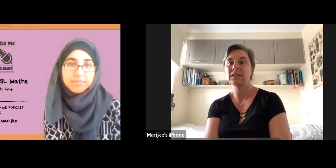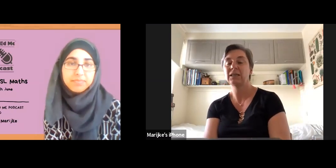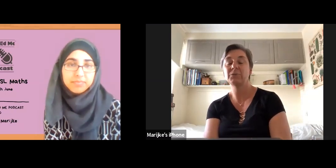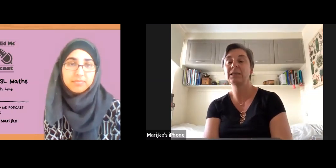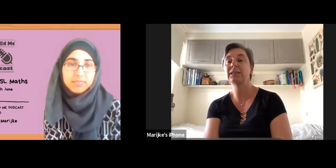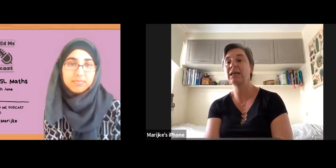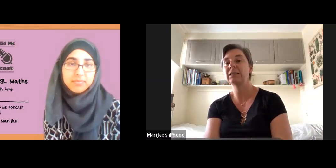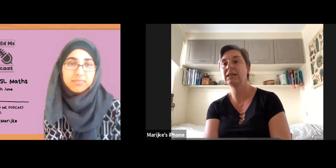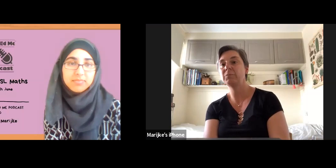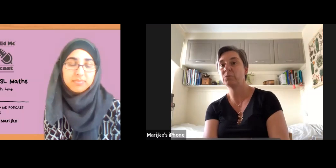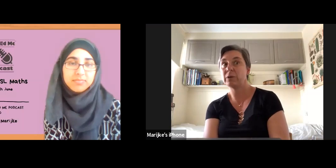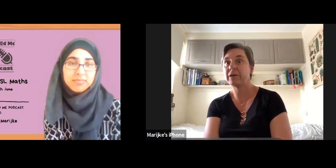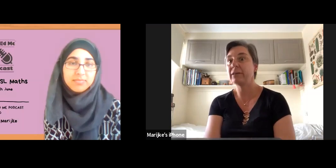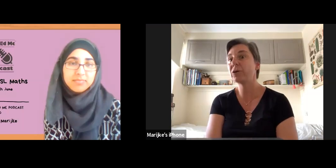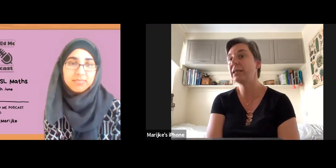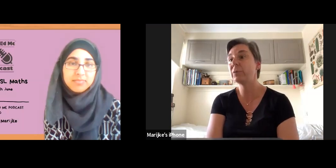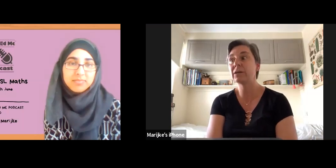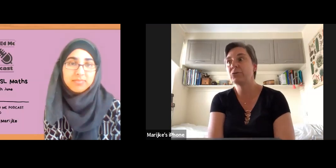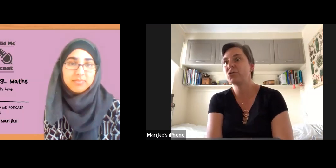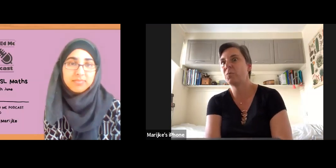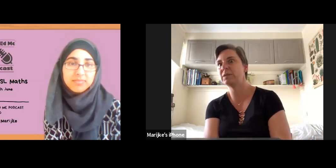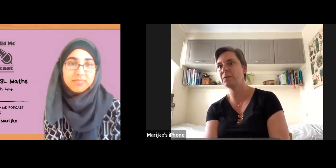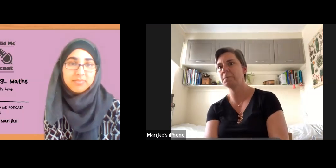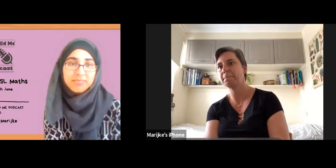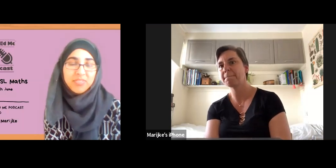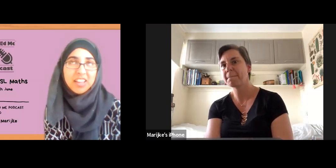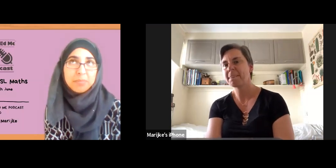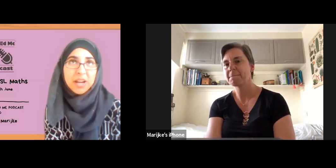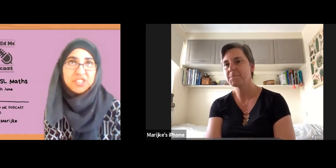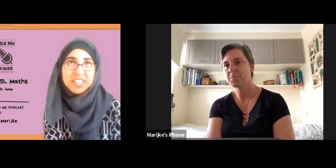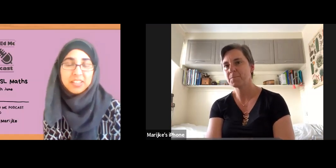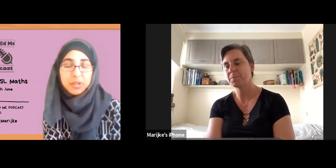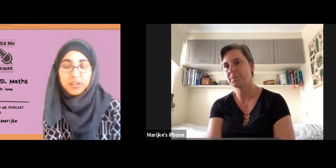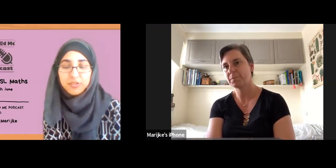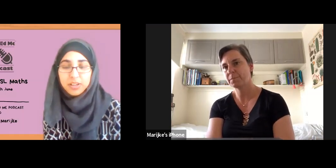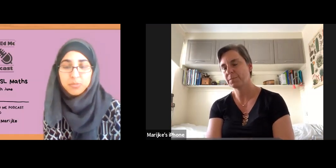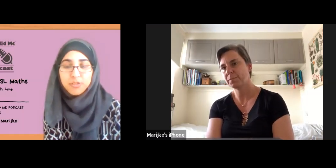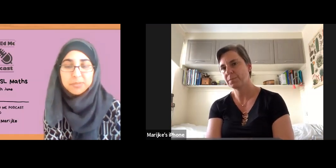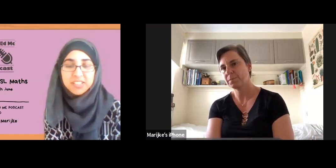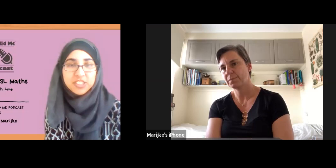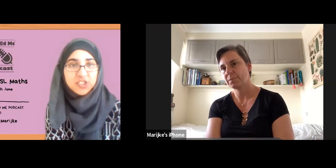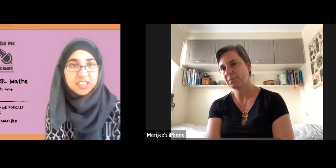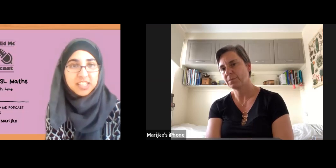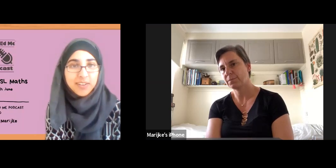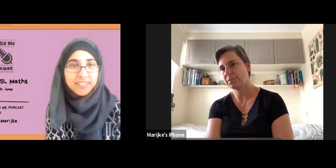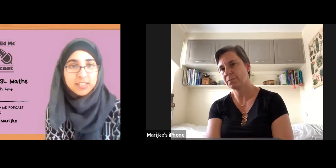it's really sad, but we're very lucky that we can do the job we do. I think parents are getting a bit of more respect for teachers now, having